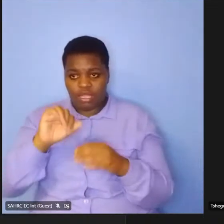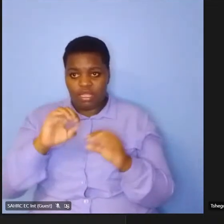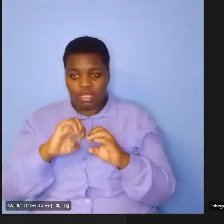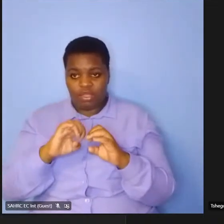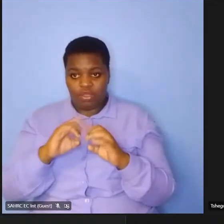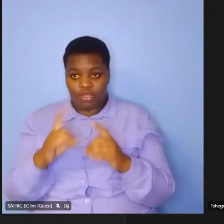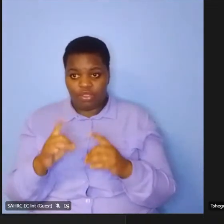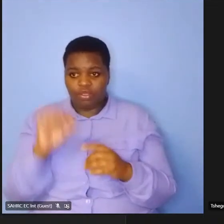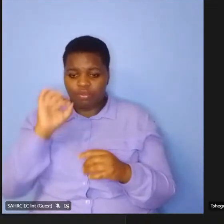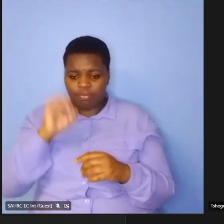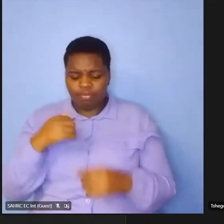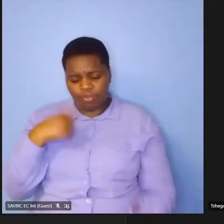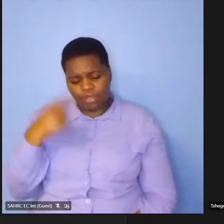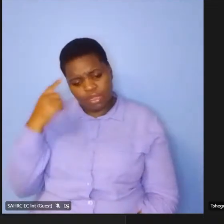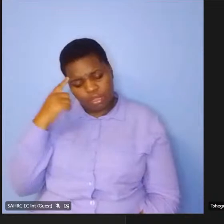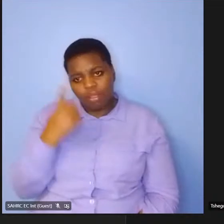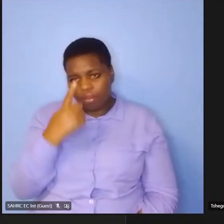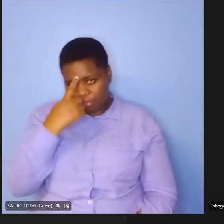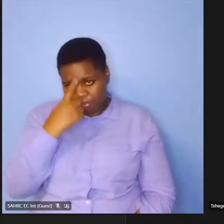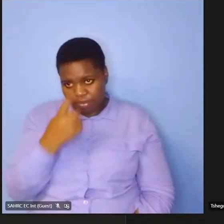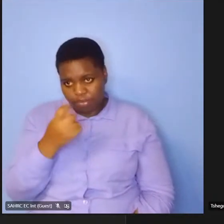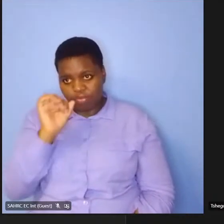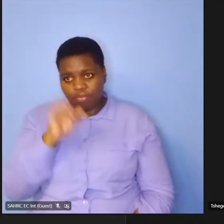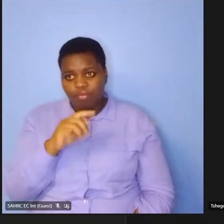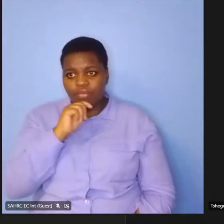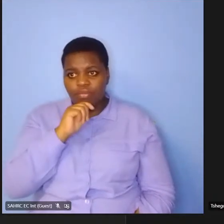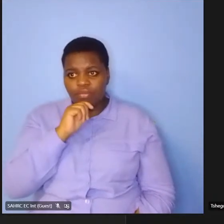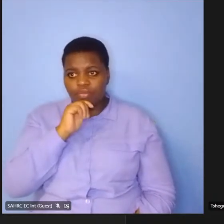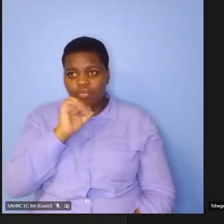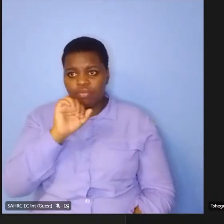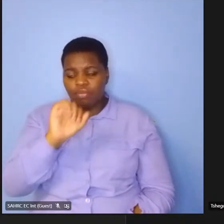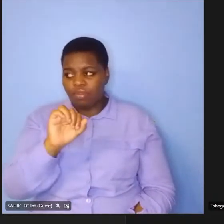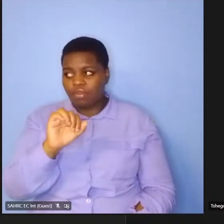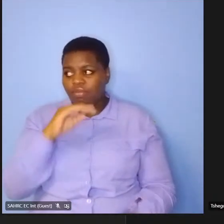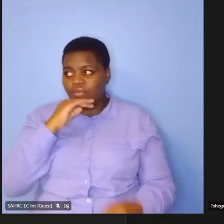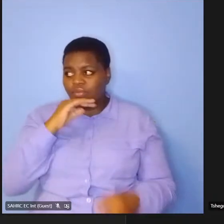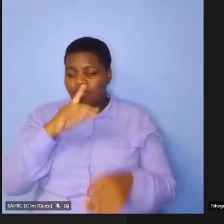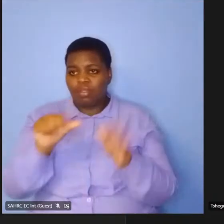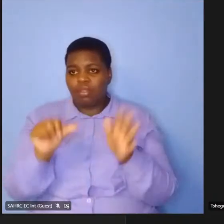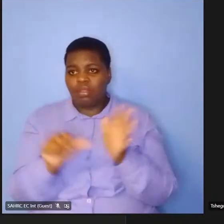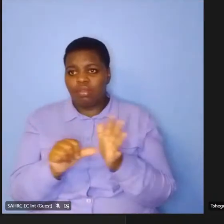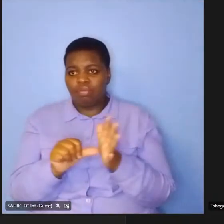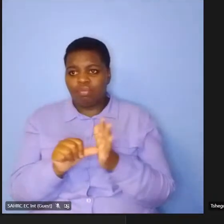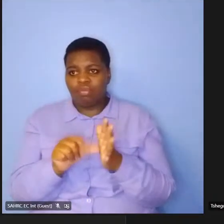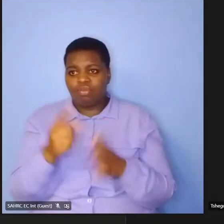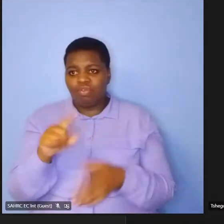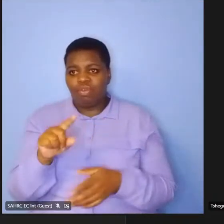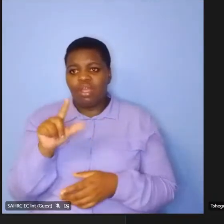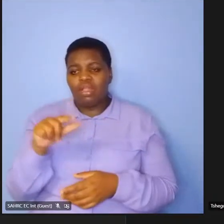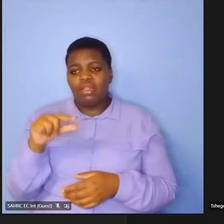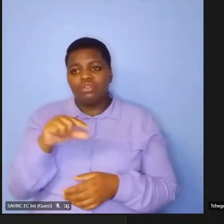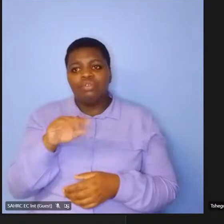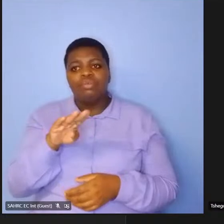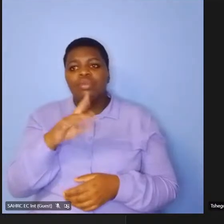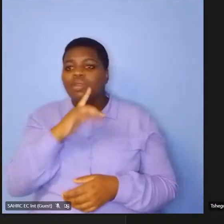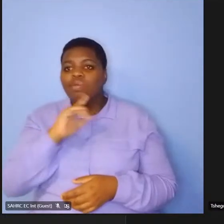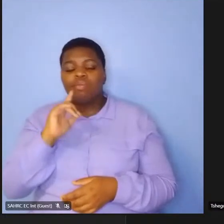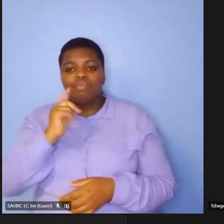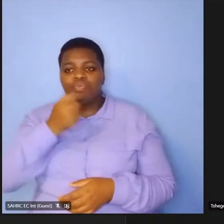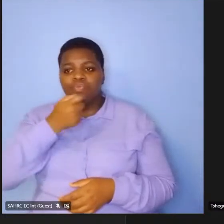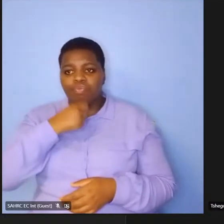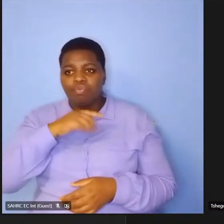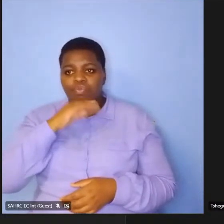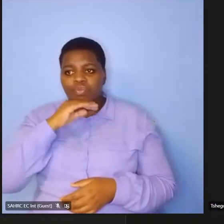think and believe that convenings such as these are crucially important for LGBTI learners and their right